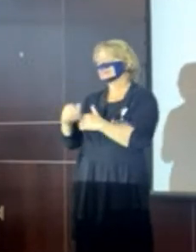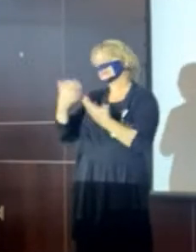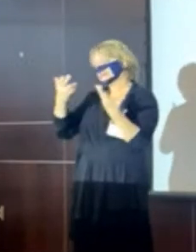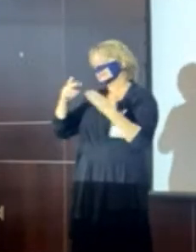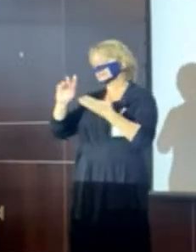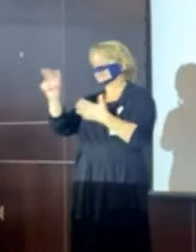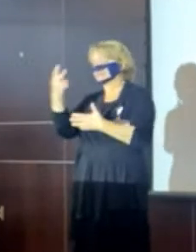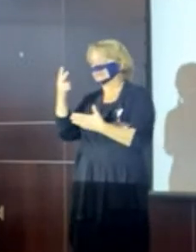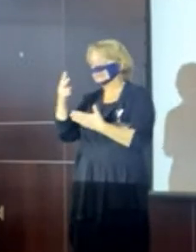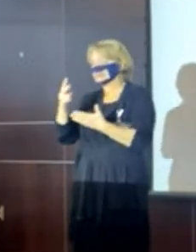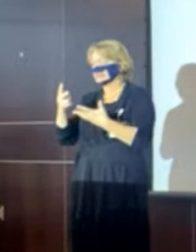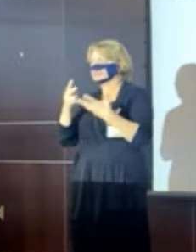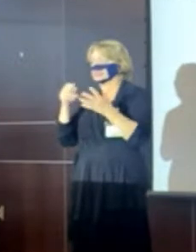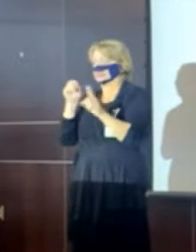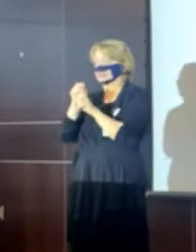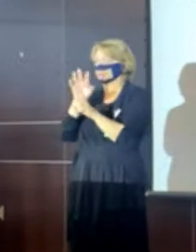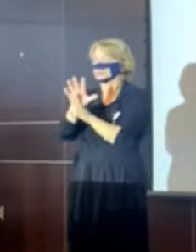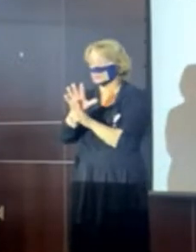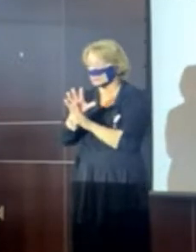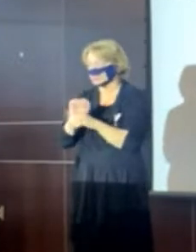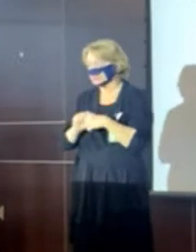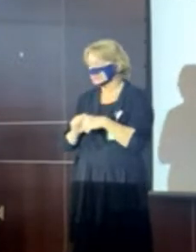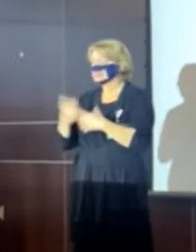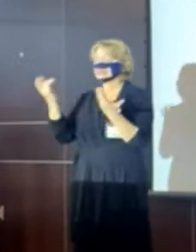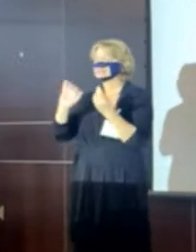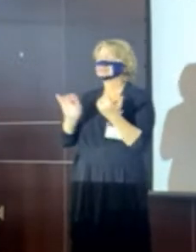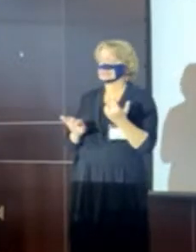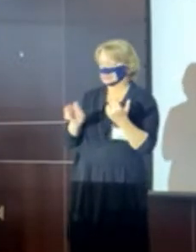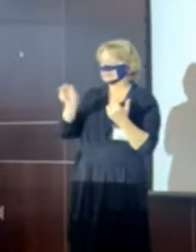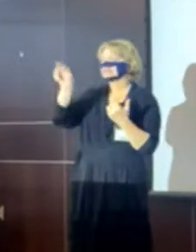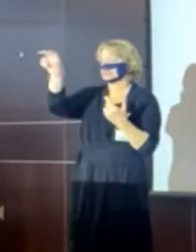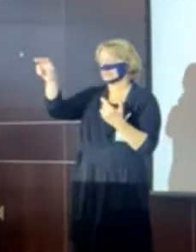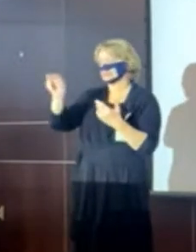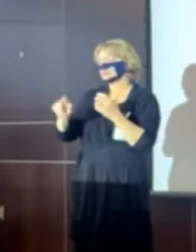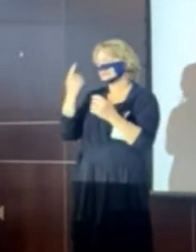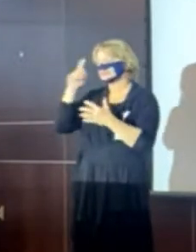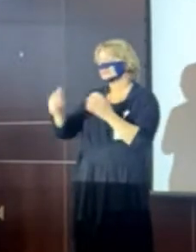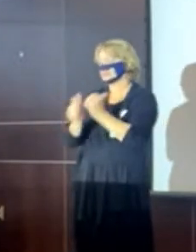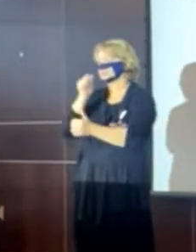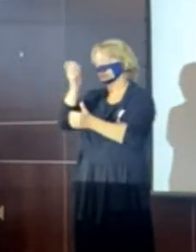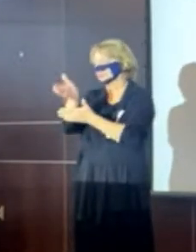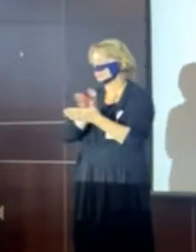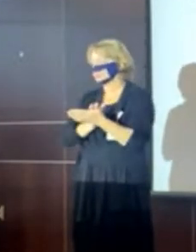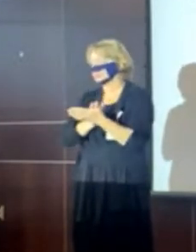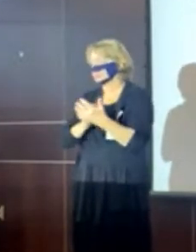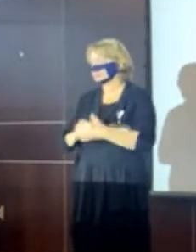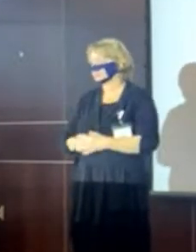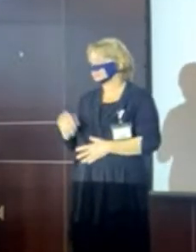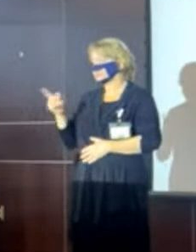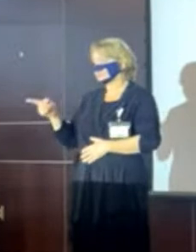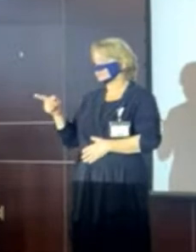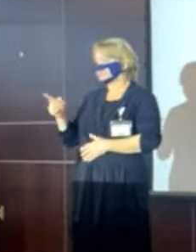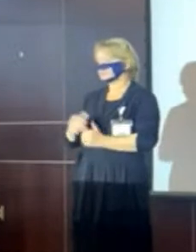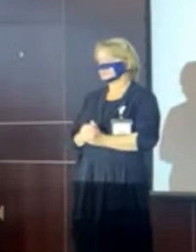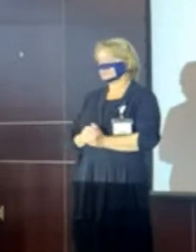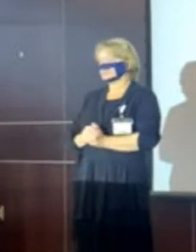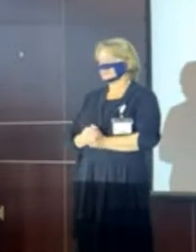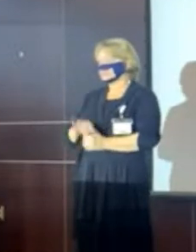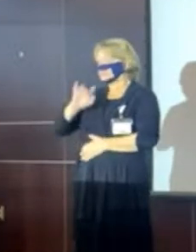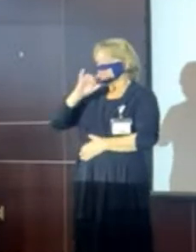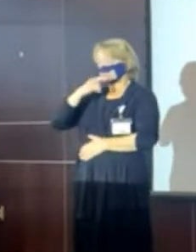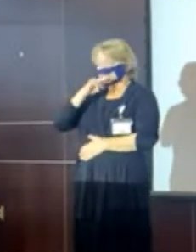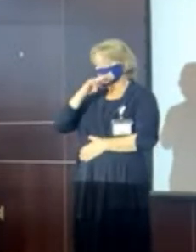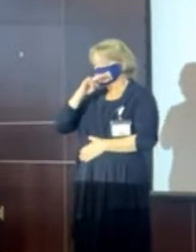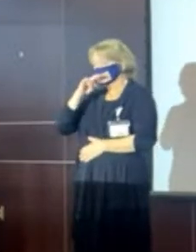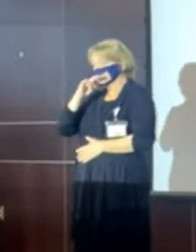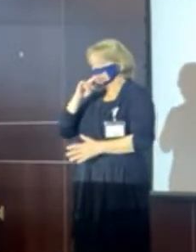the community. So it's kind of a stair step kind of thing. For the most part. Thanks. Gotcha. Building on some of those pediatrics